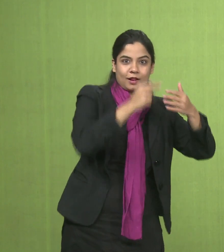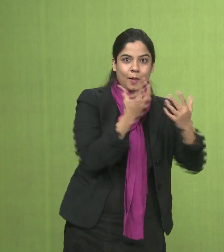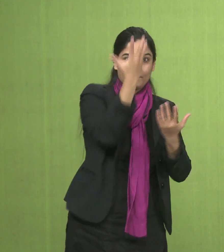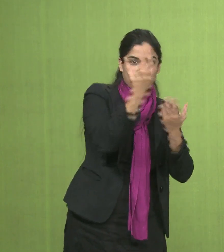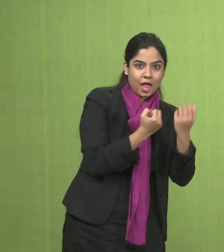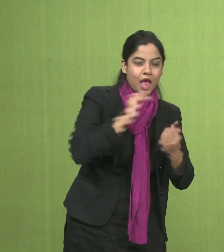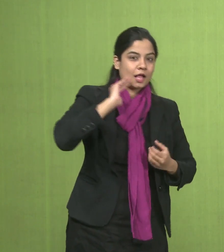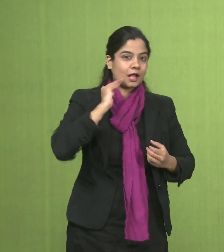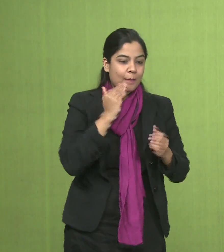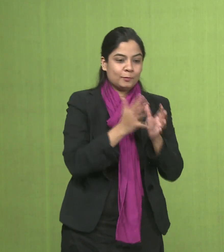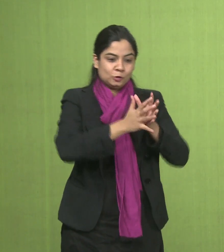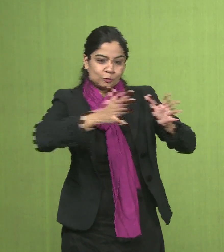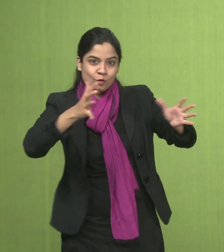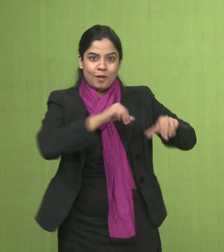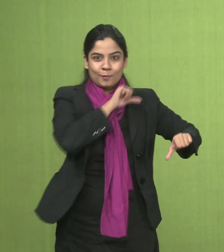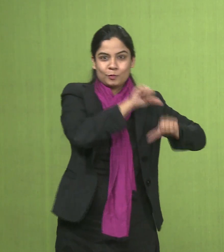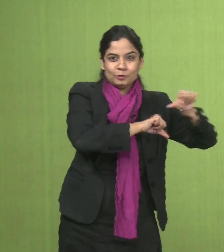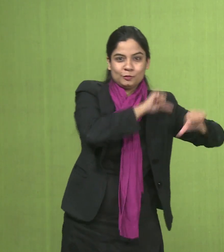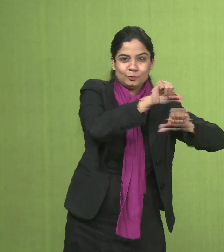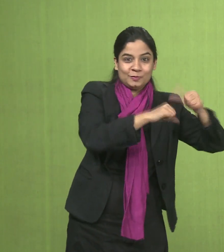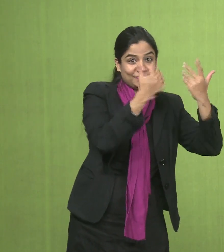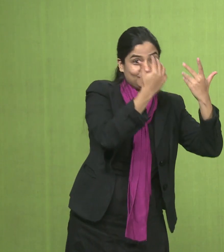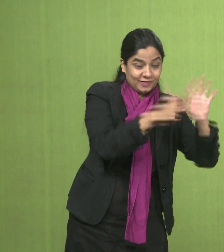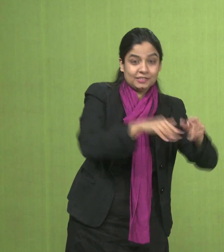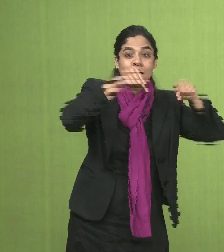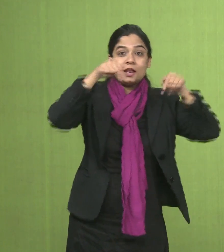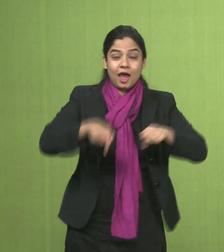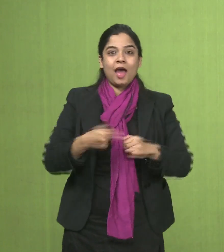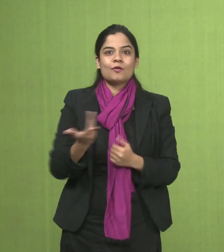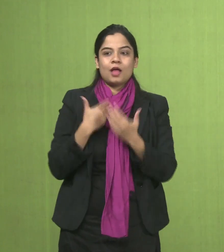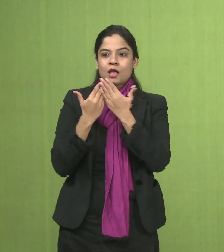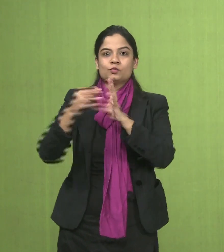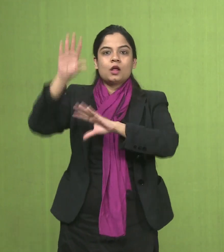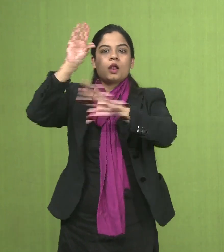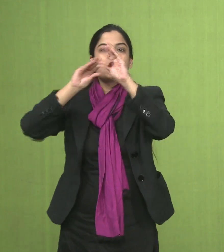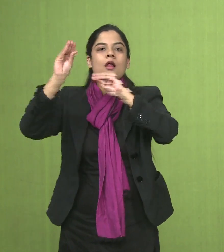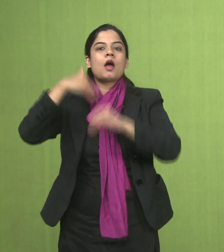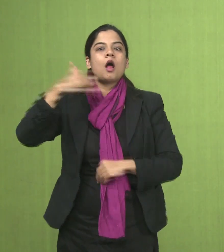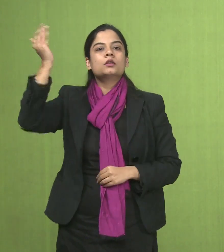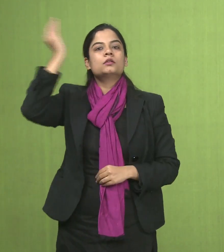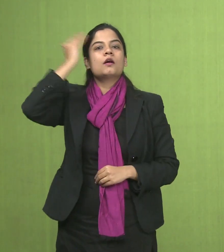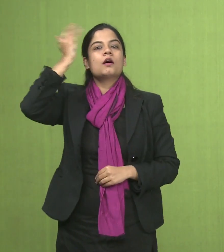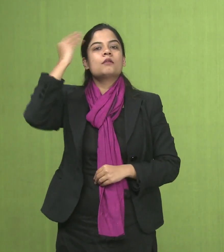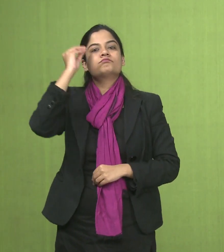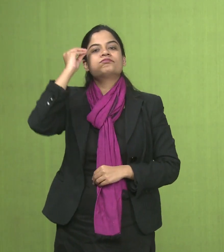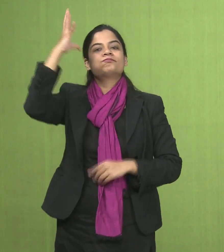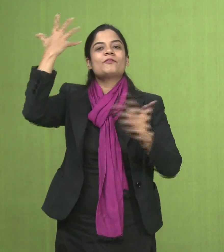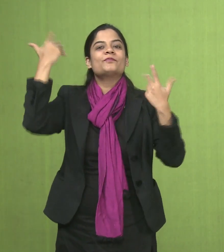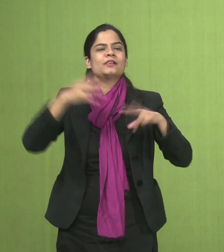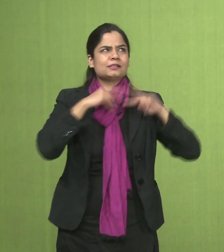Now that we have discussed different things about consumer education, let's discuss, are there advantages that are